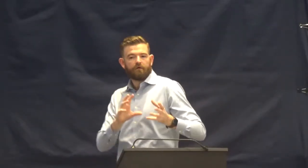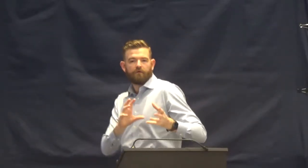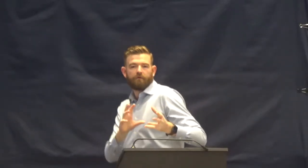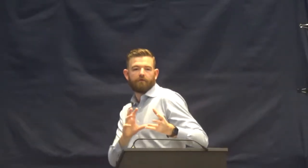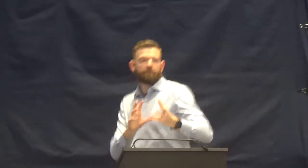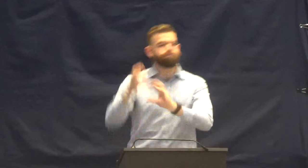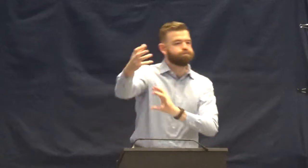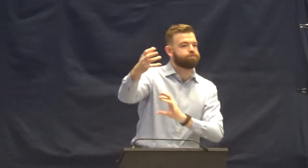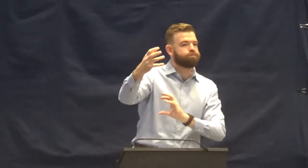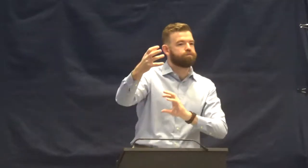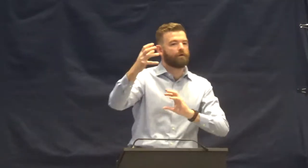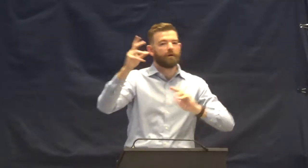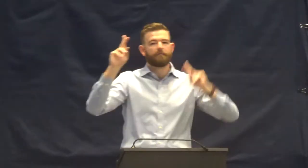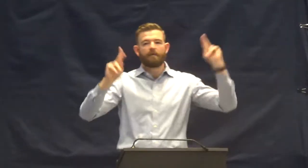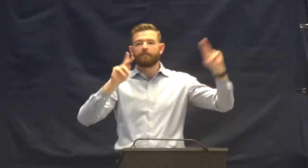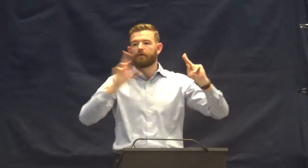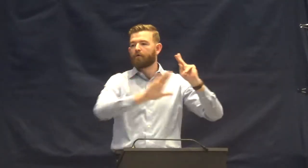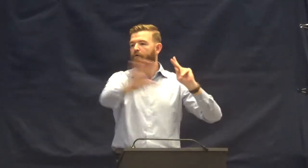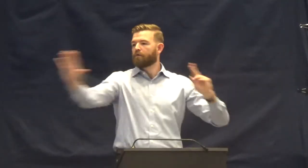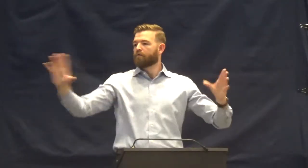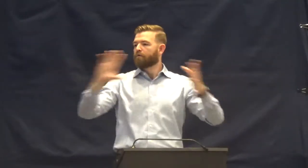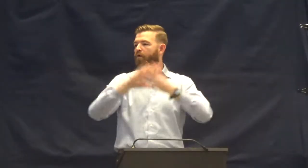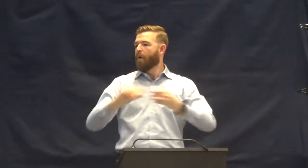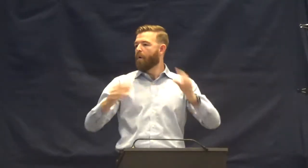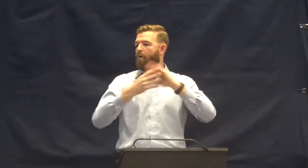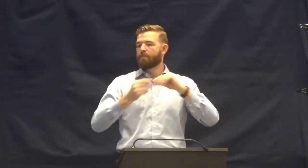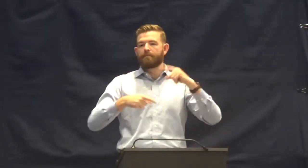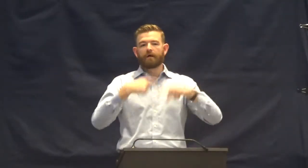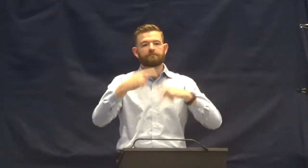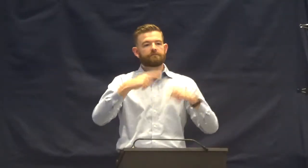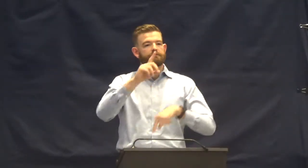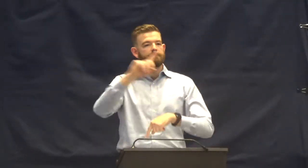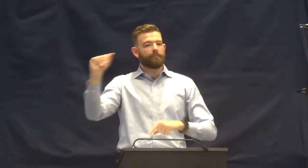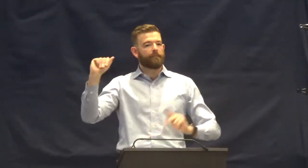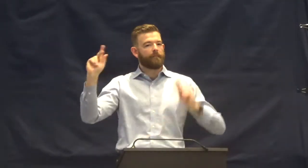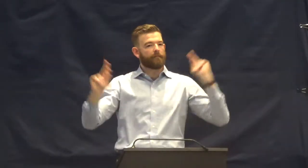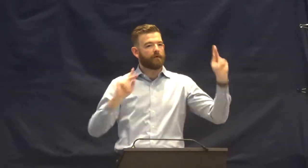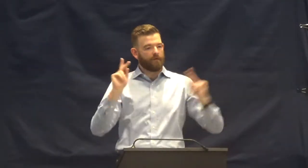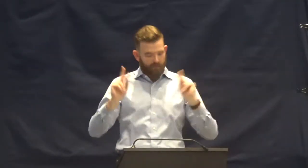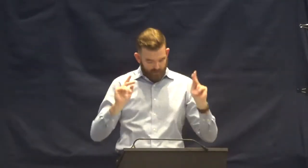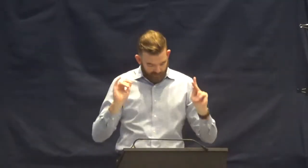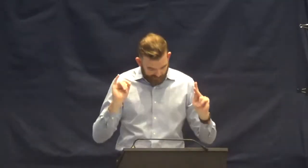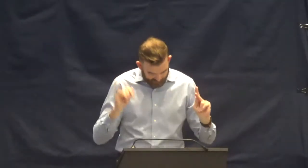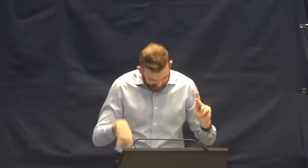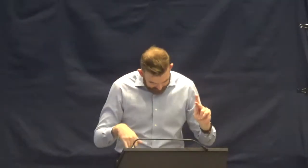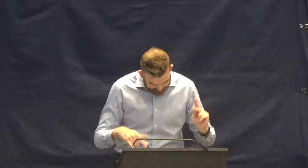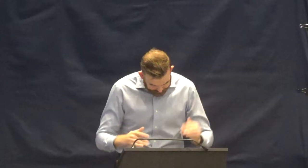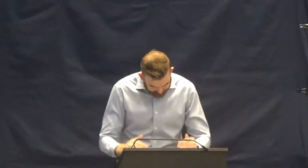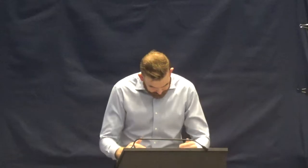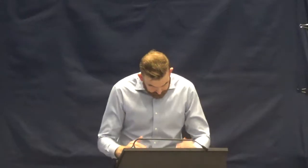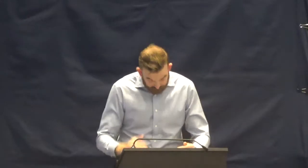are the ones who are mistaken. They are the ones who need to include these folks. So